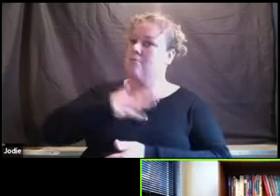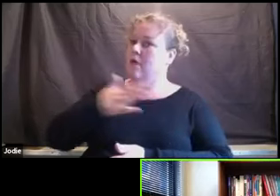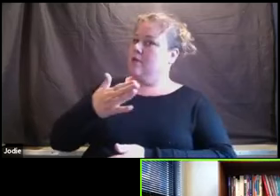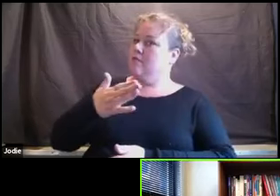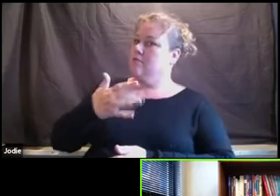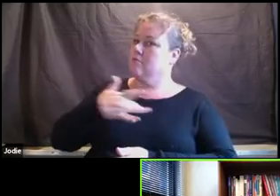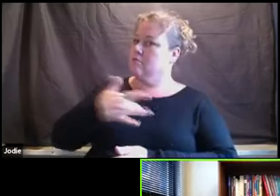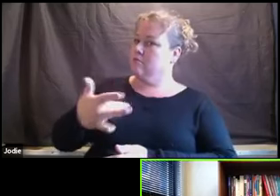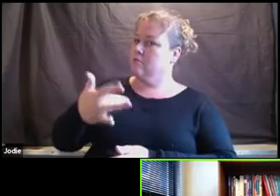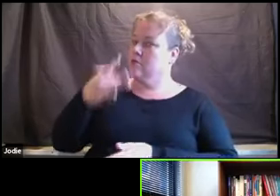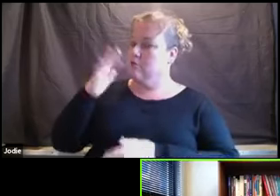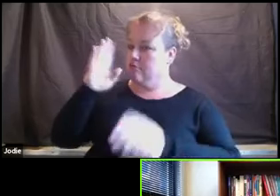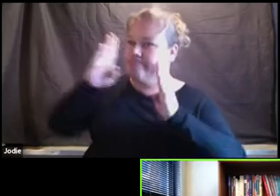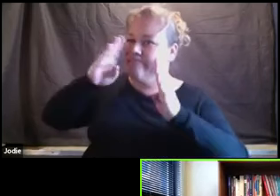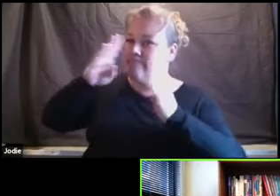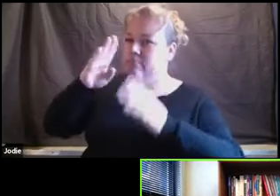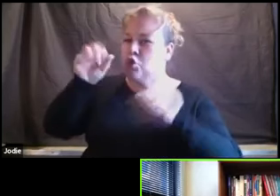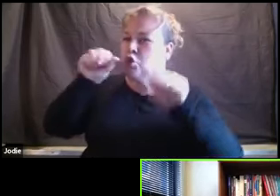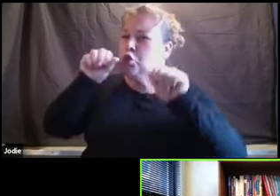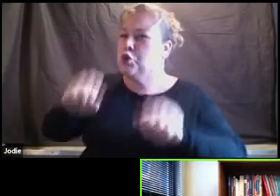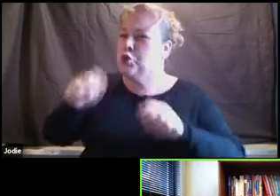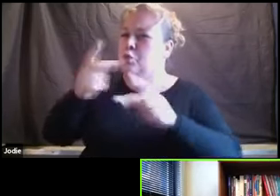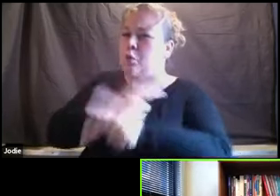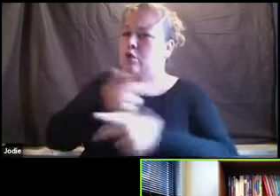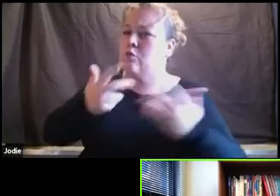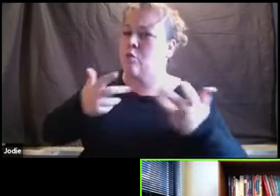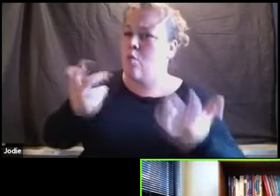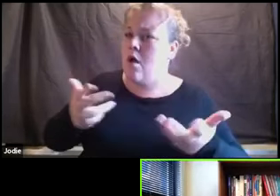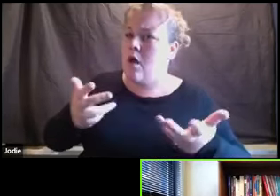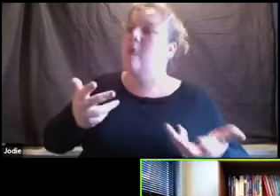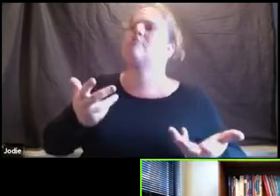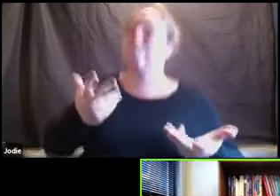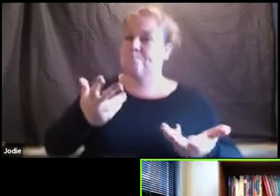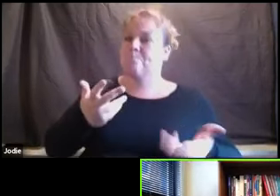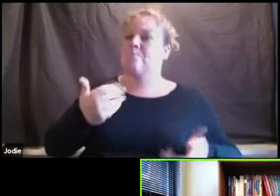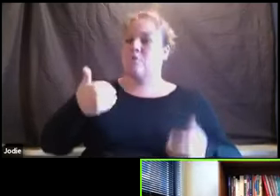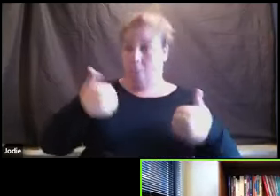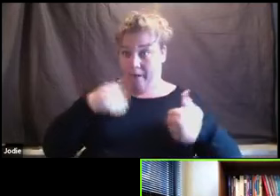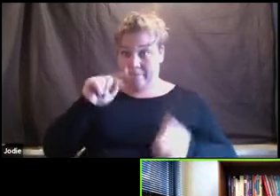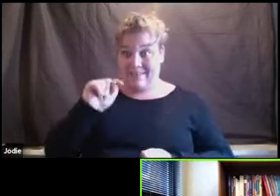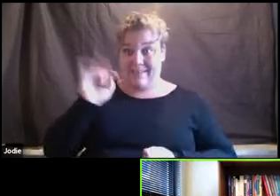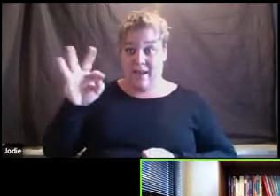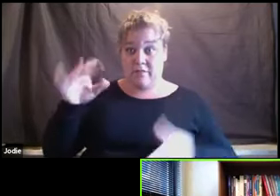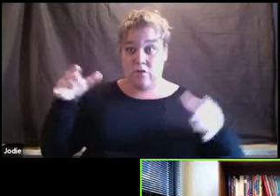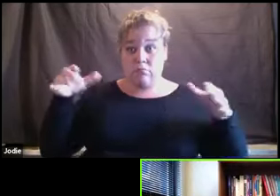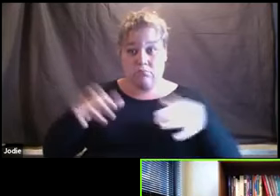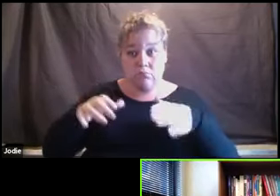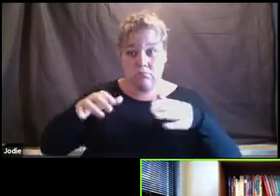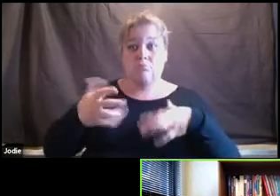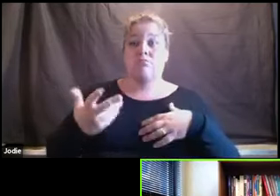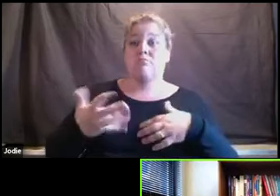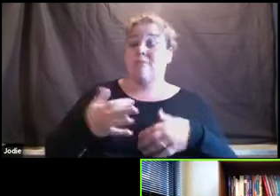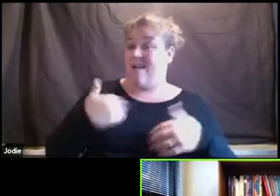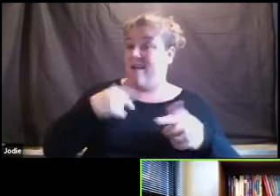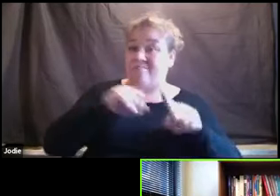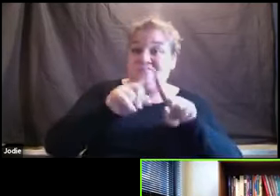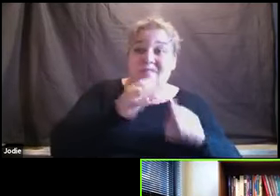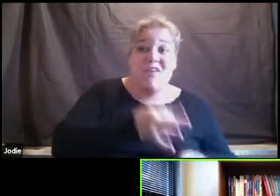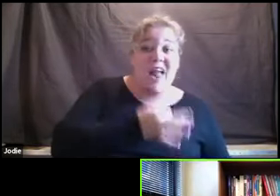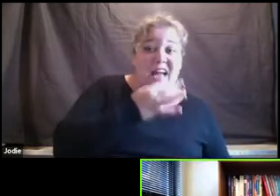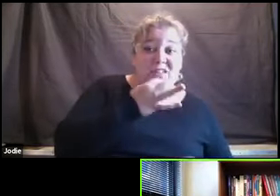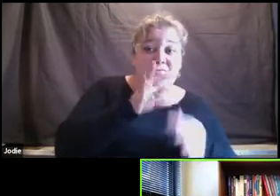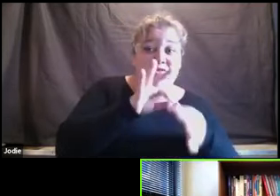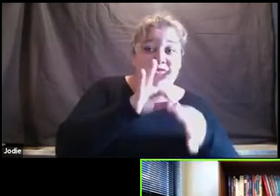important part of this, to bring together the medical centers, the experts in geriatrics